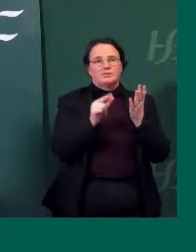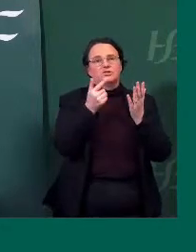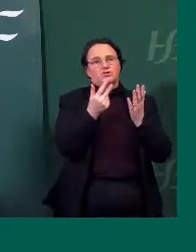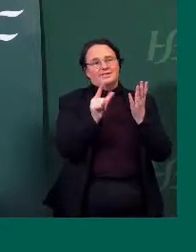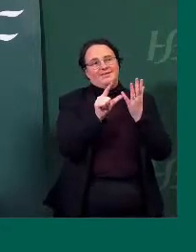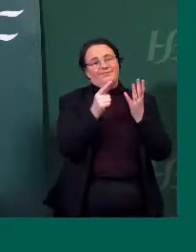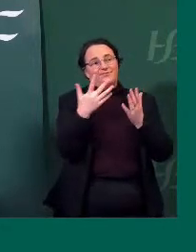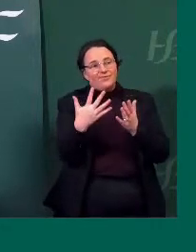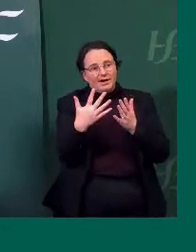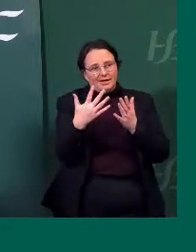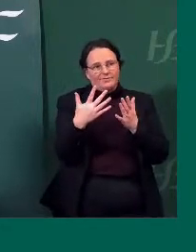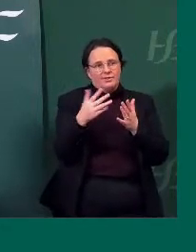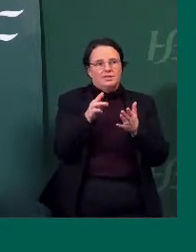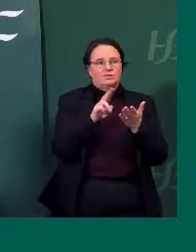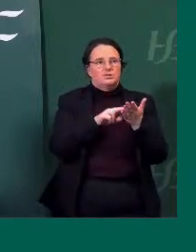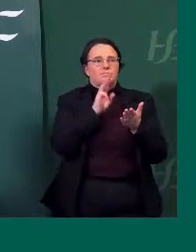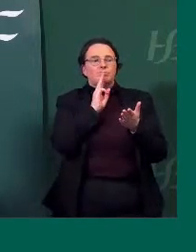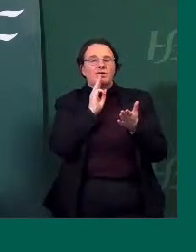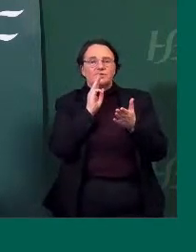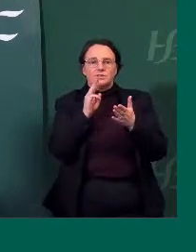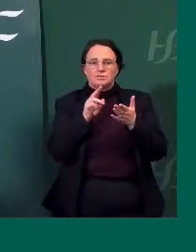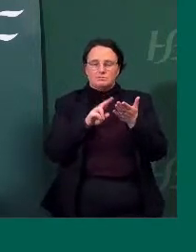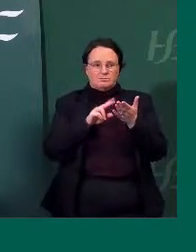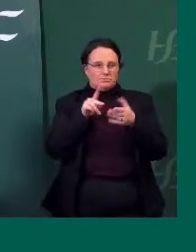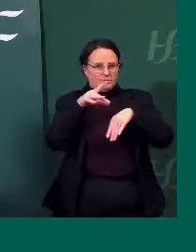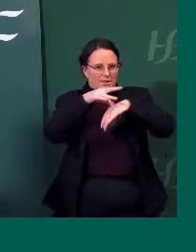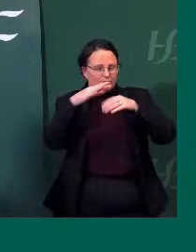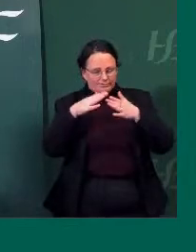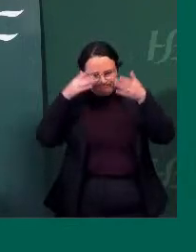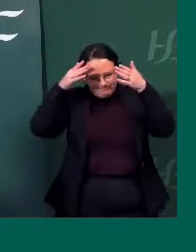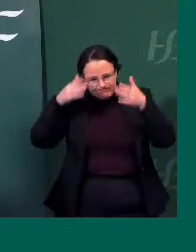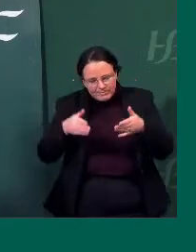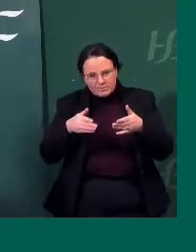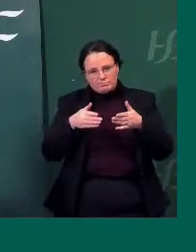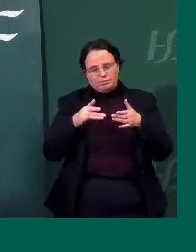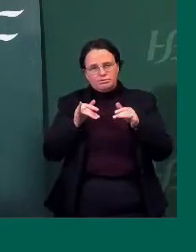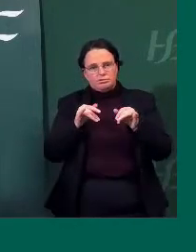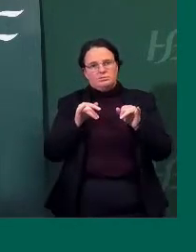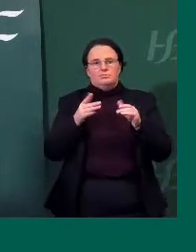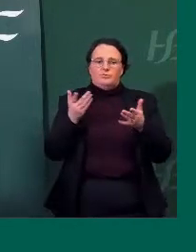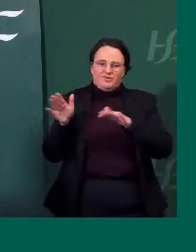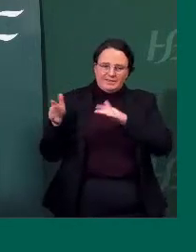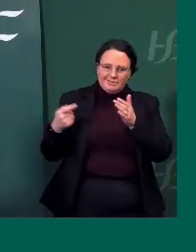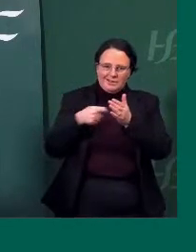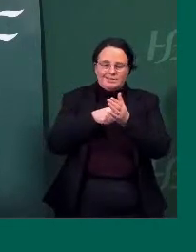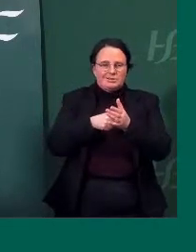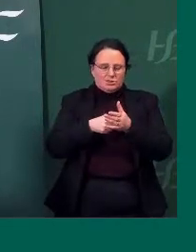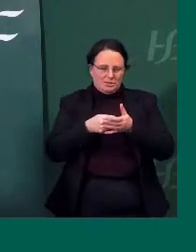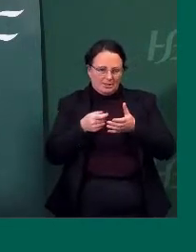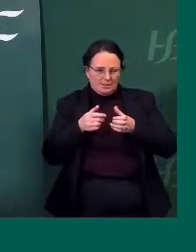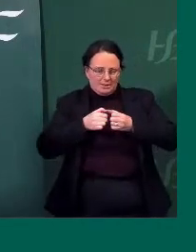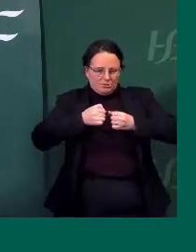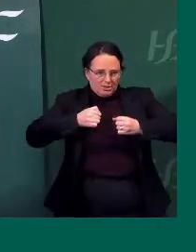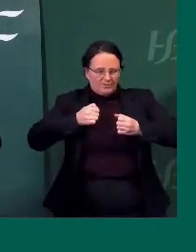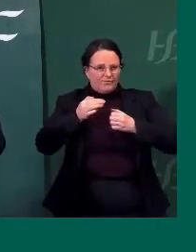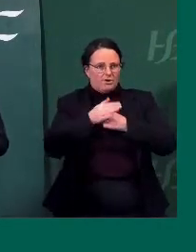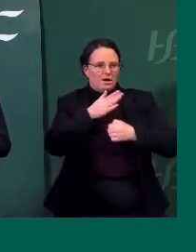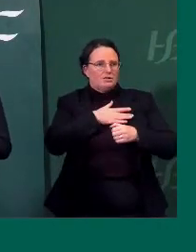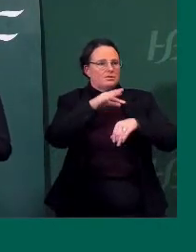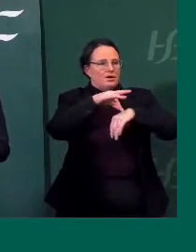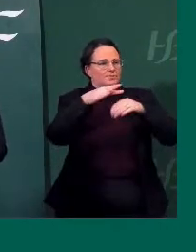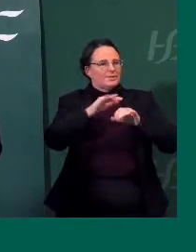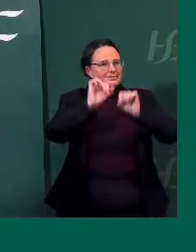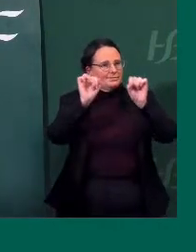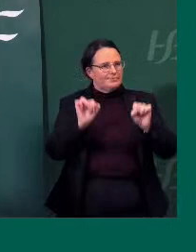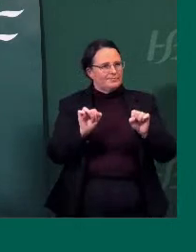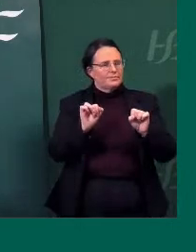1,375, and continuing to focus on that in terms of giving that critical capacity to our acute hospital system. And I just wanted to